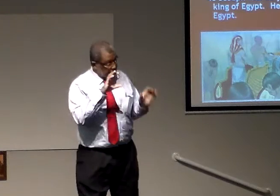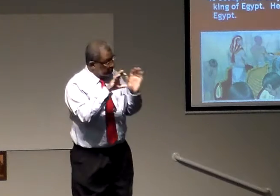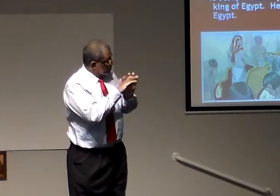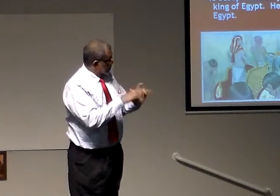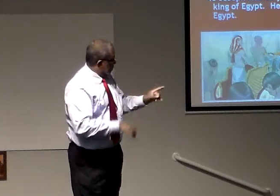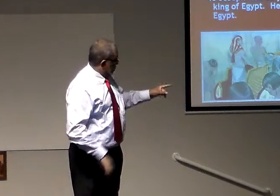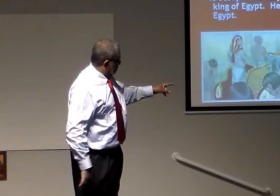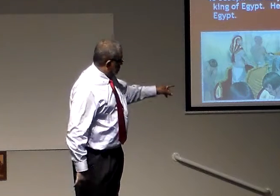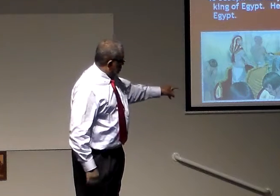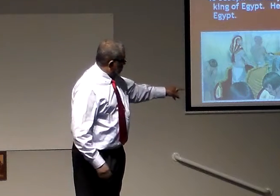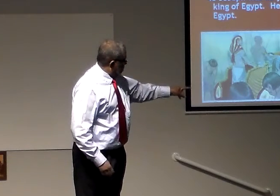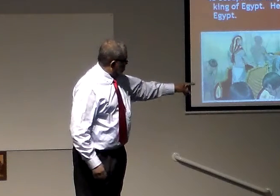So,